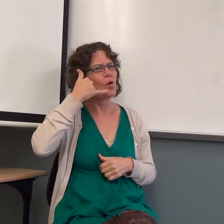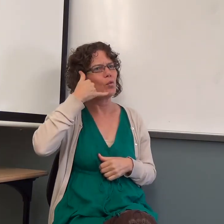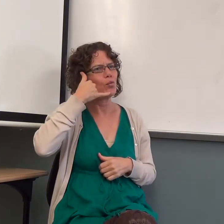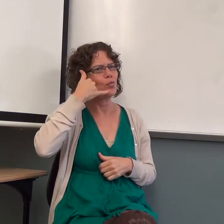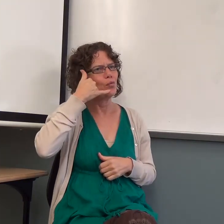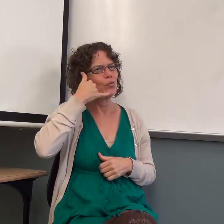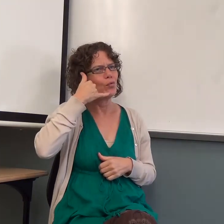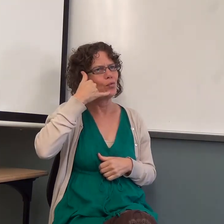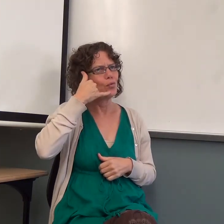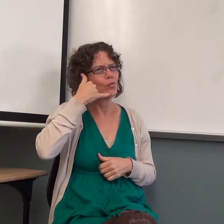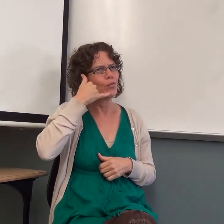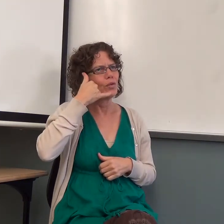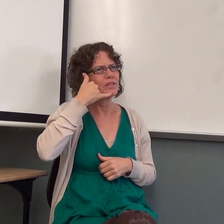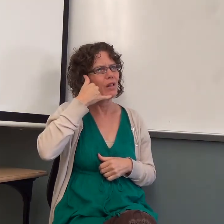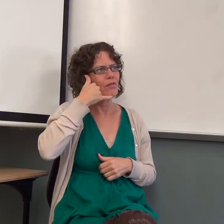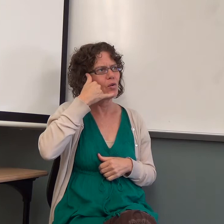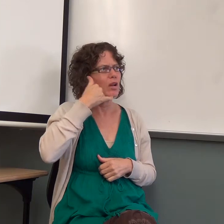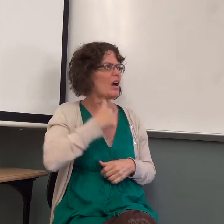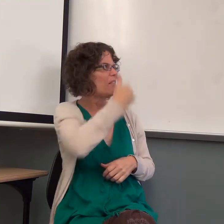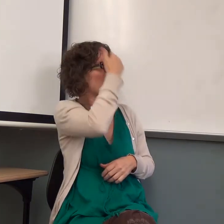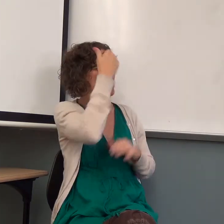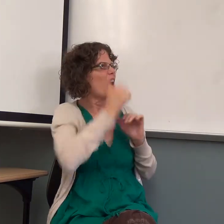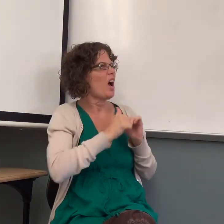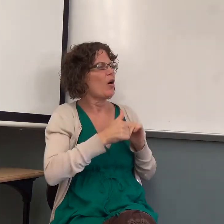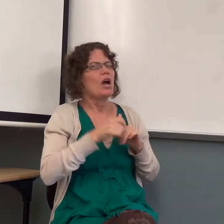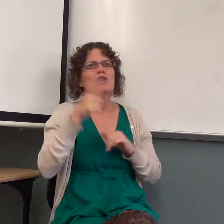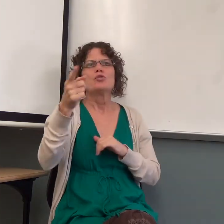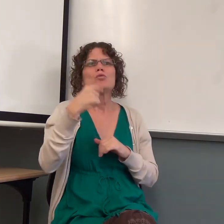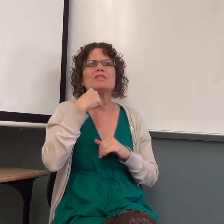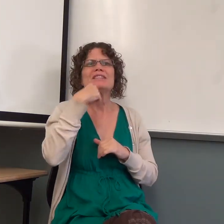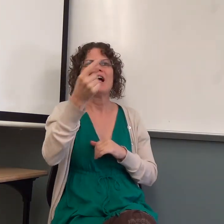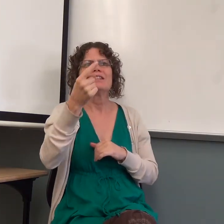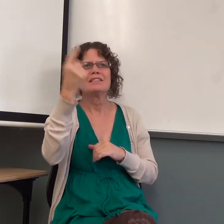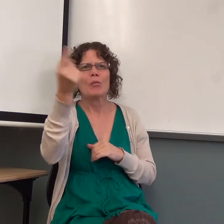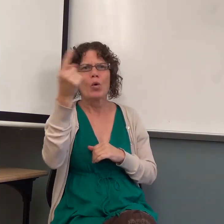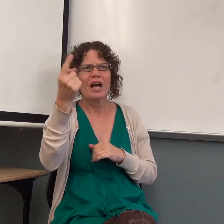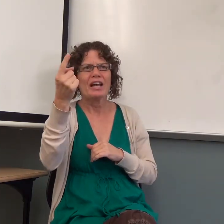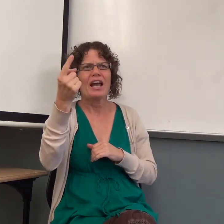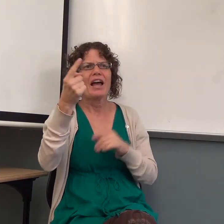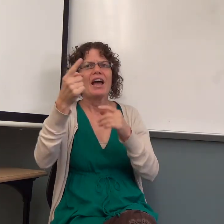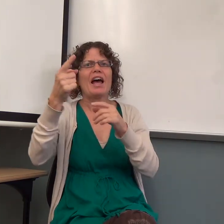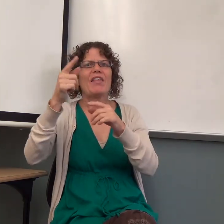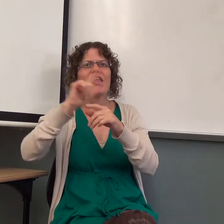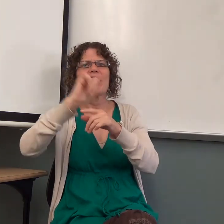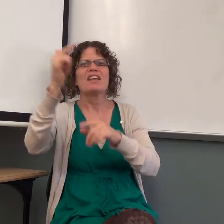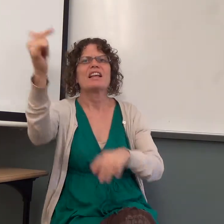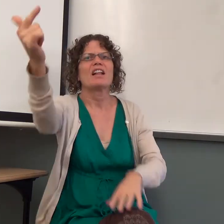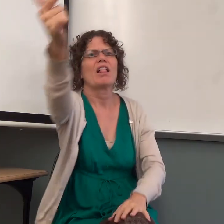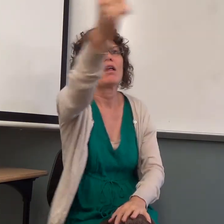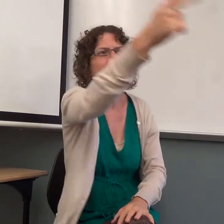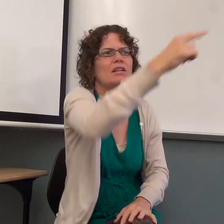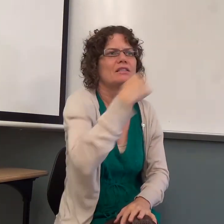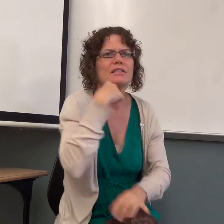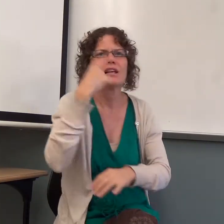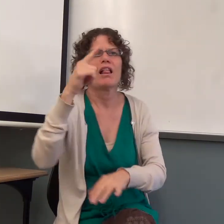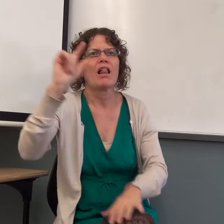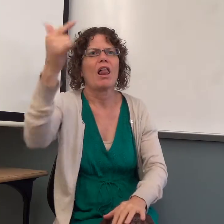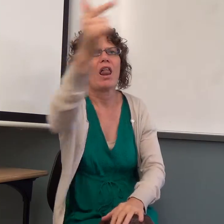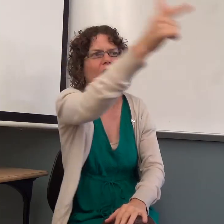played telephone? I forgot how to play it. Is that where you talk to someone and then they tell your information? Right, and what happens at the end of the story? The whole story is out of